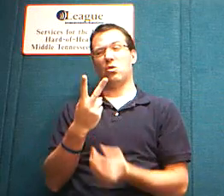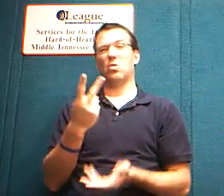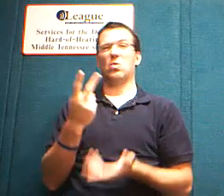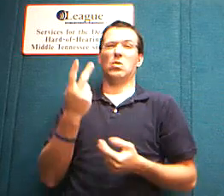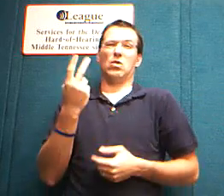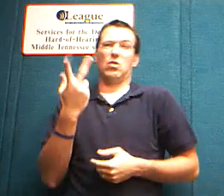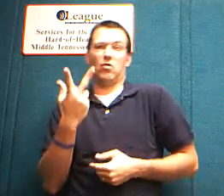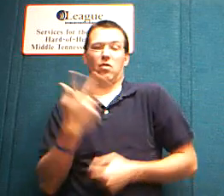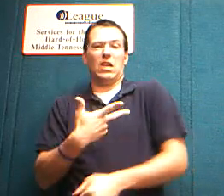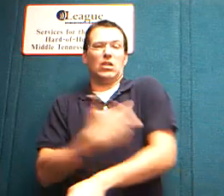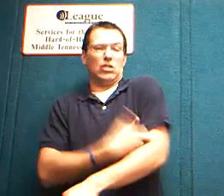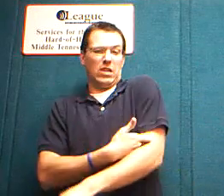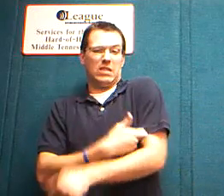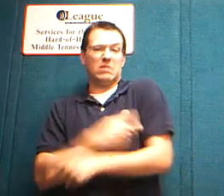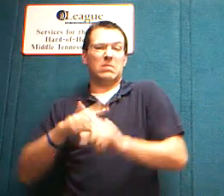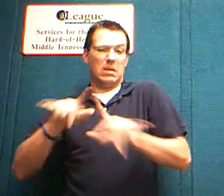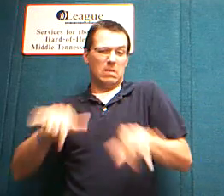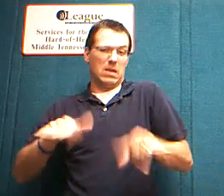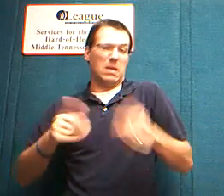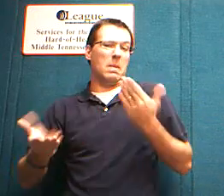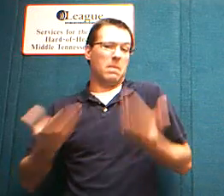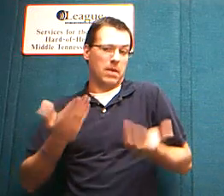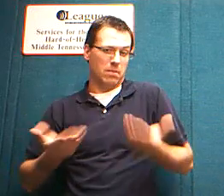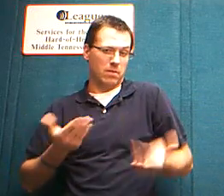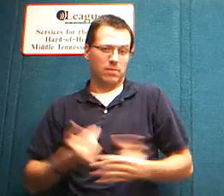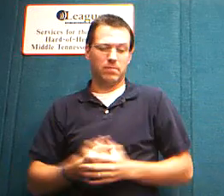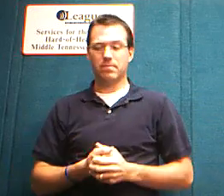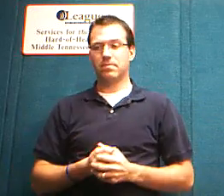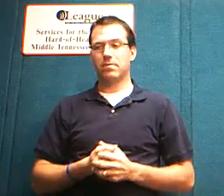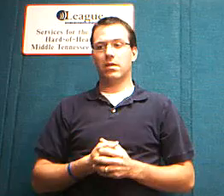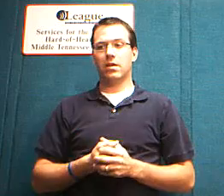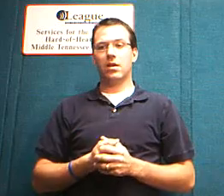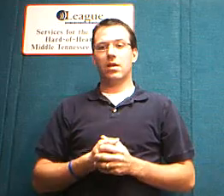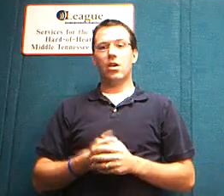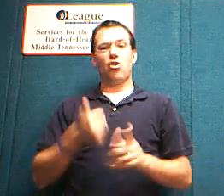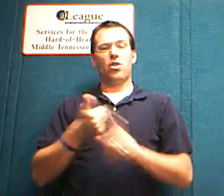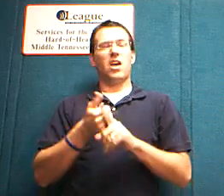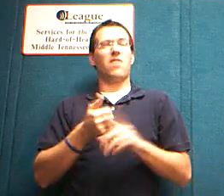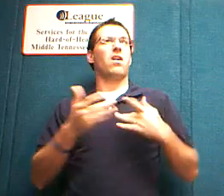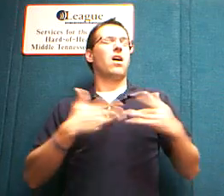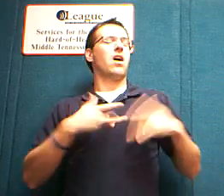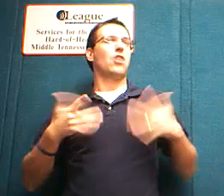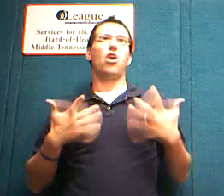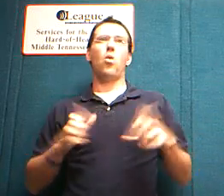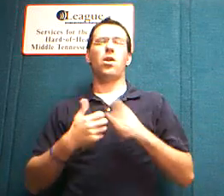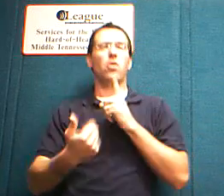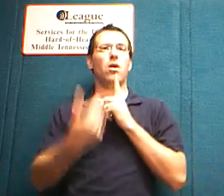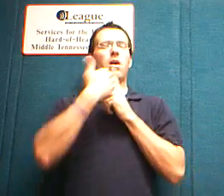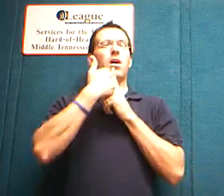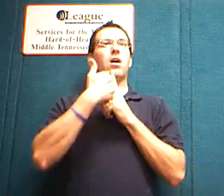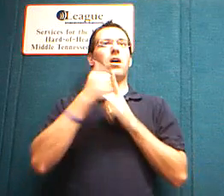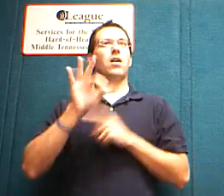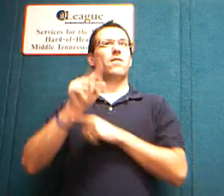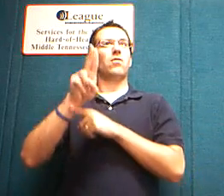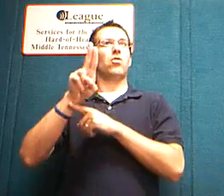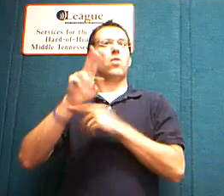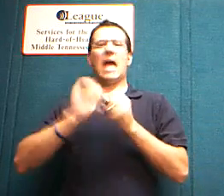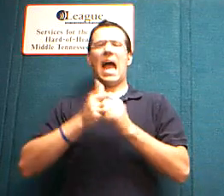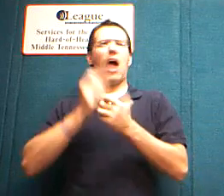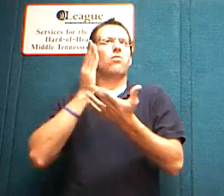these particular ways to your children as well. 1. Cover your nose and mouth with a tissue when you cough